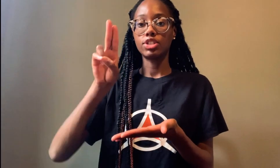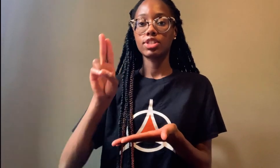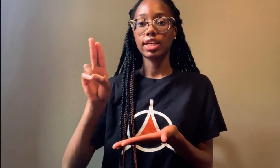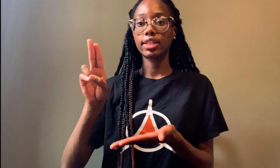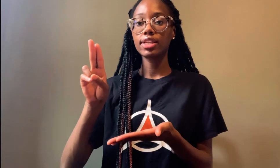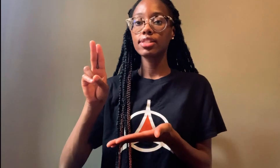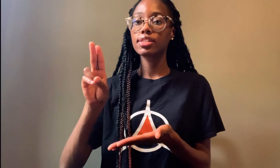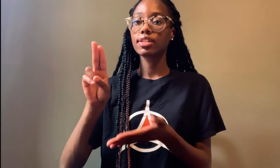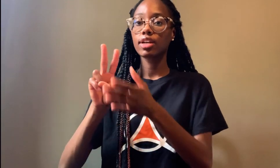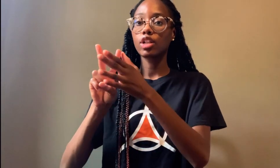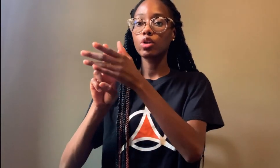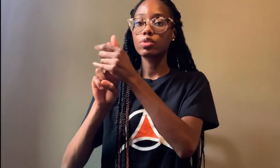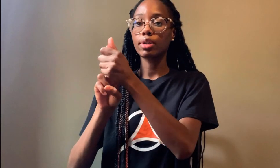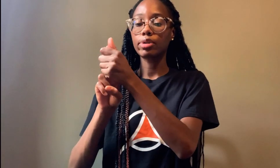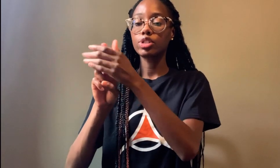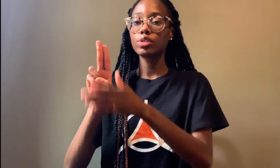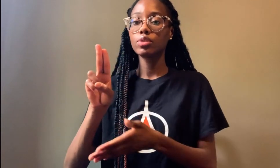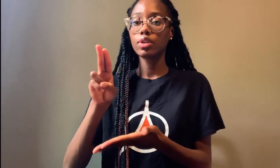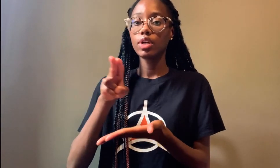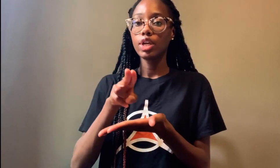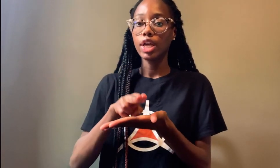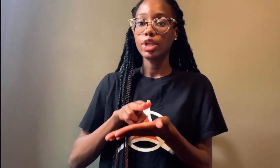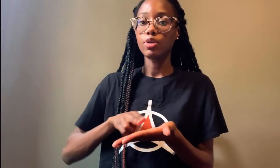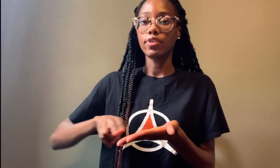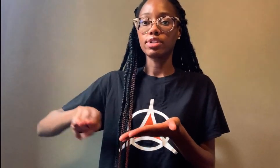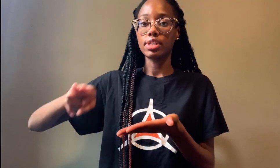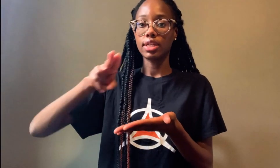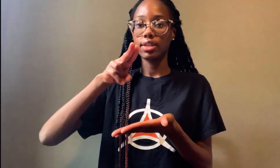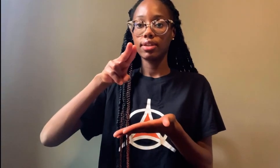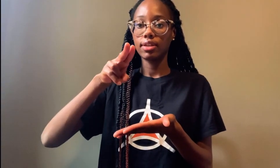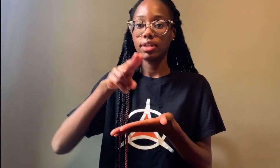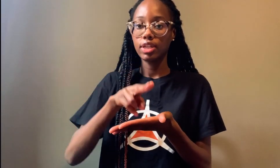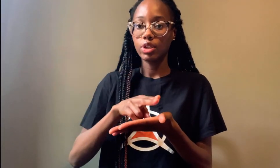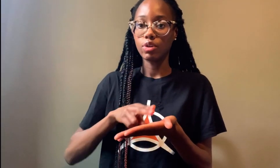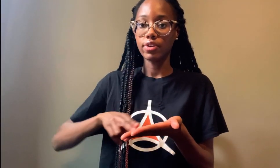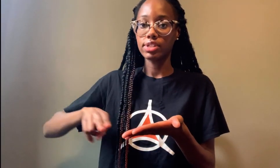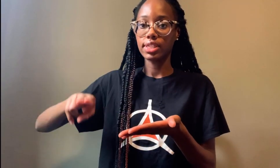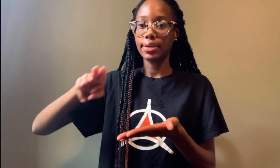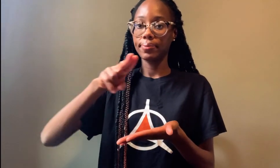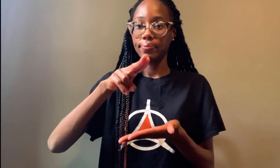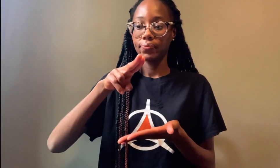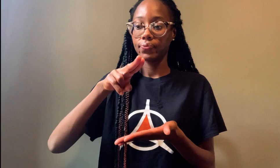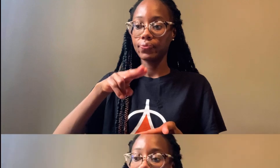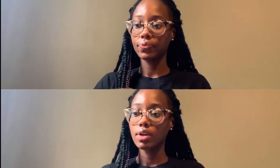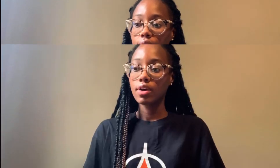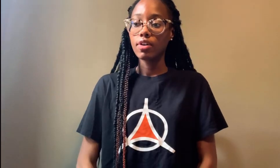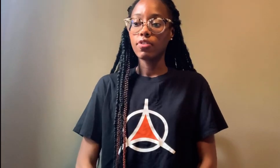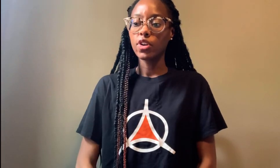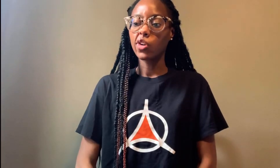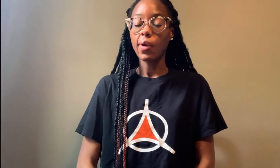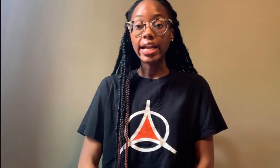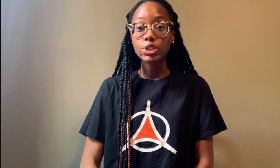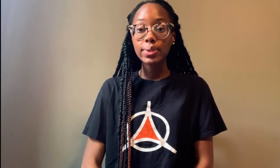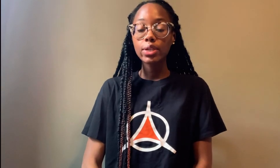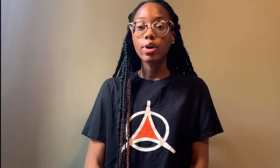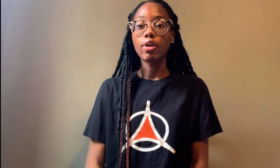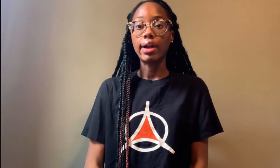like this, close number 2, university, university. For graduate or